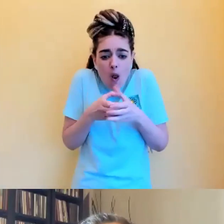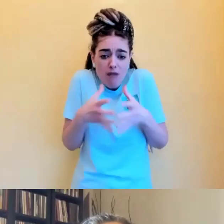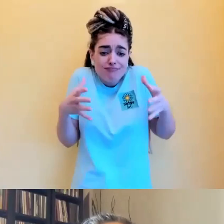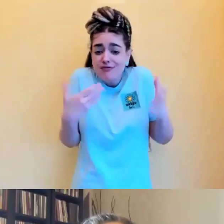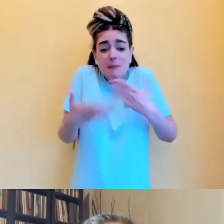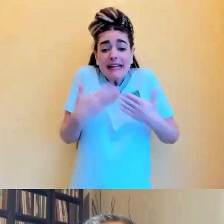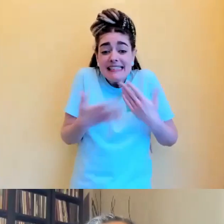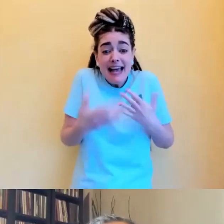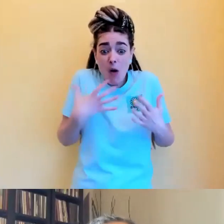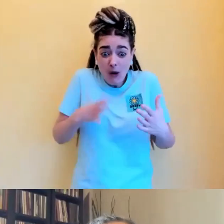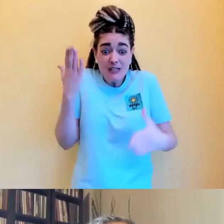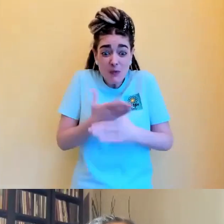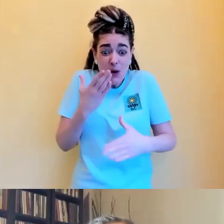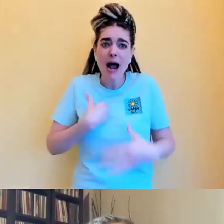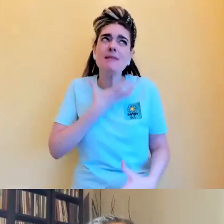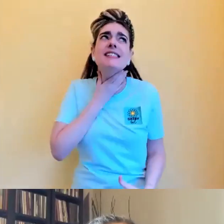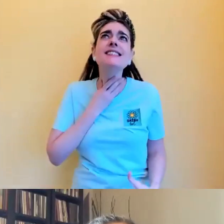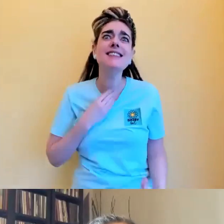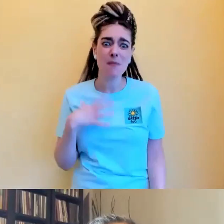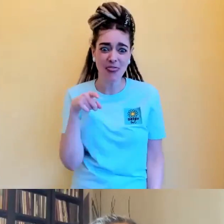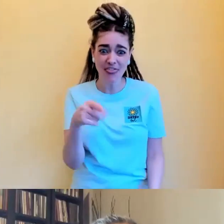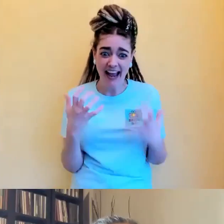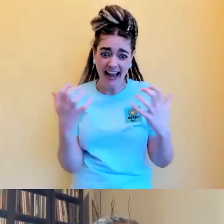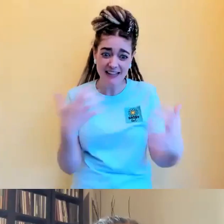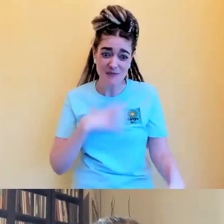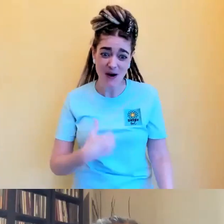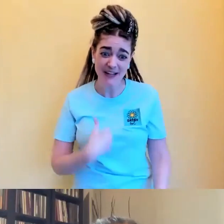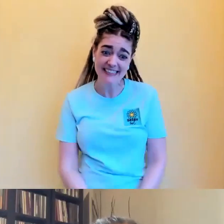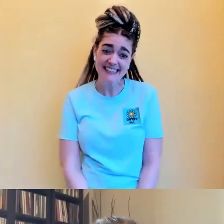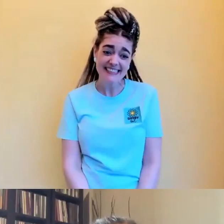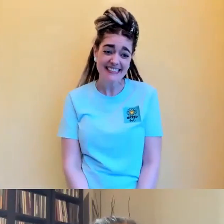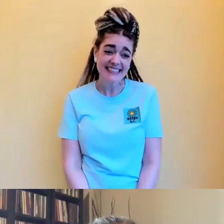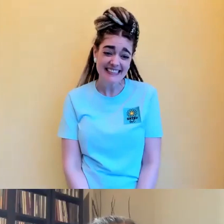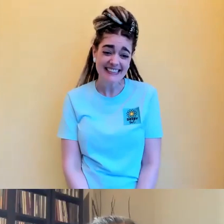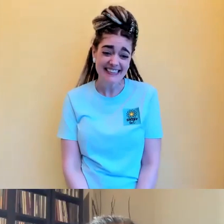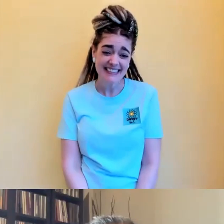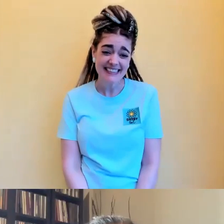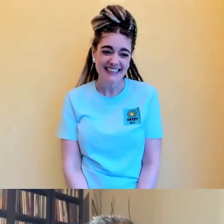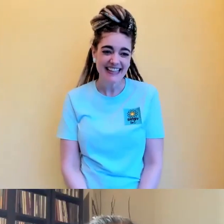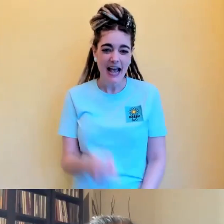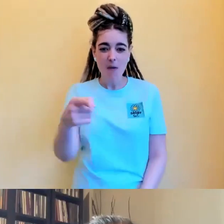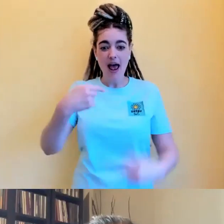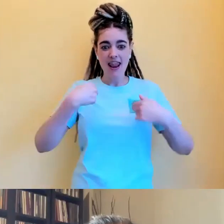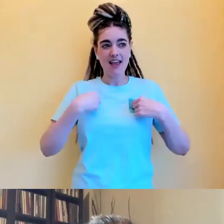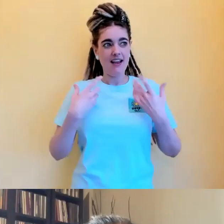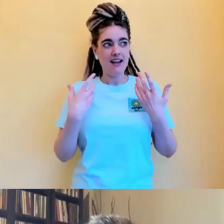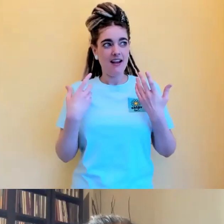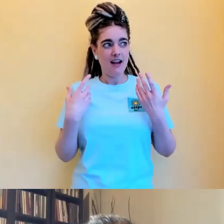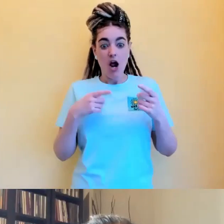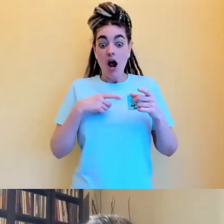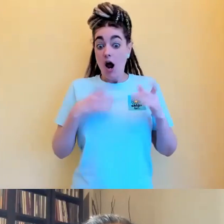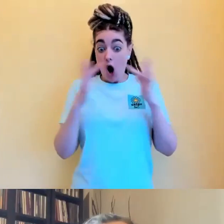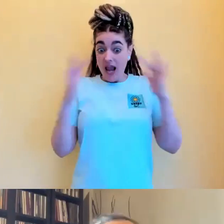work. But I'm craving that. And although it has opened up the world to so many more people from